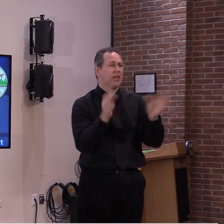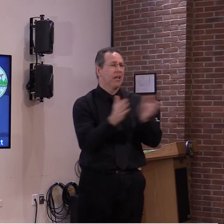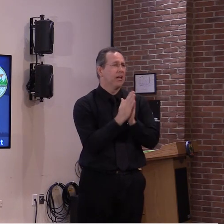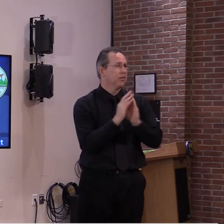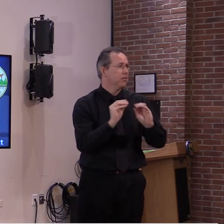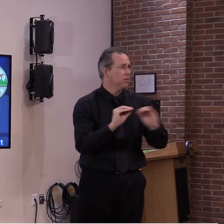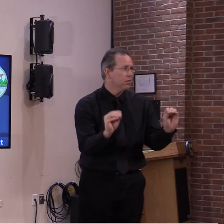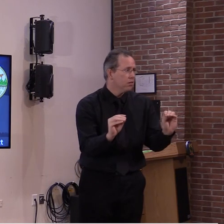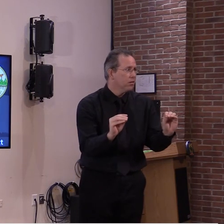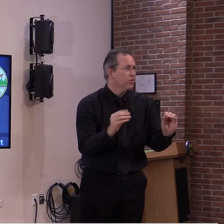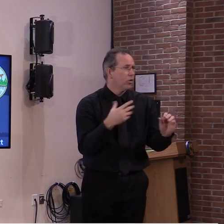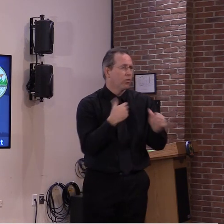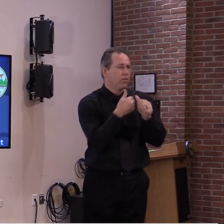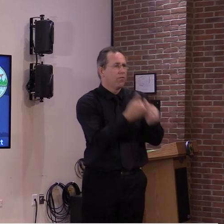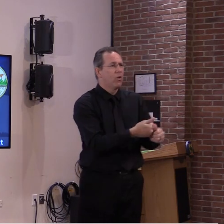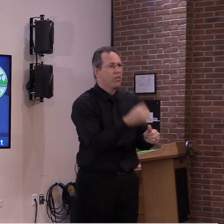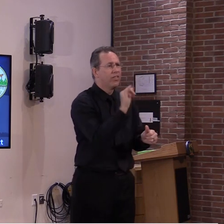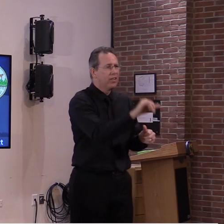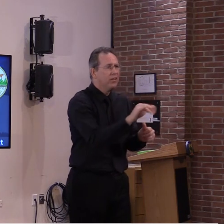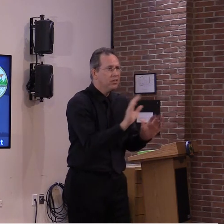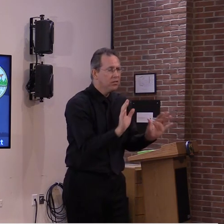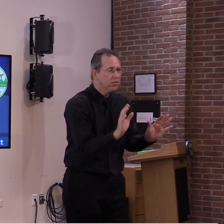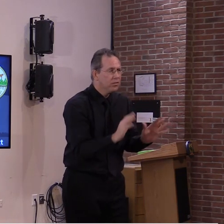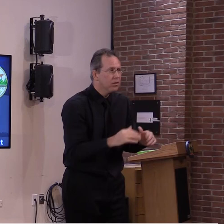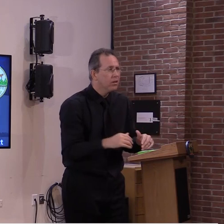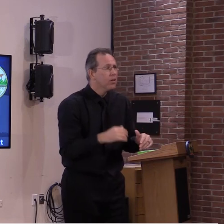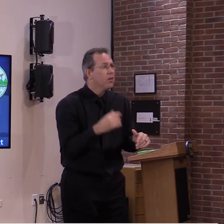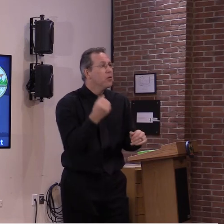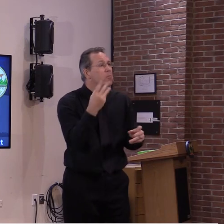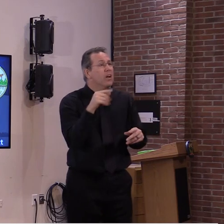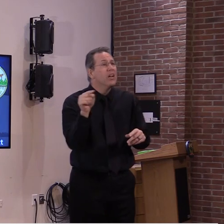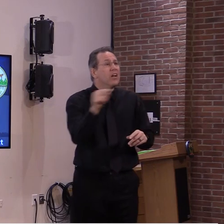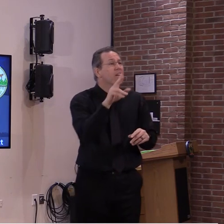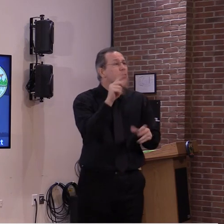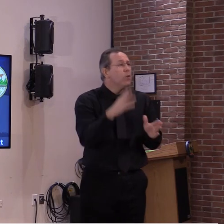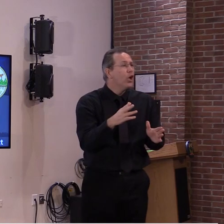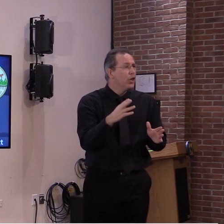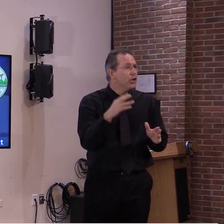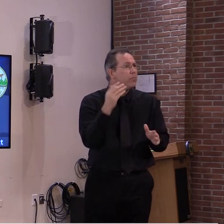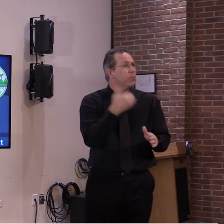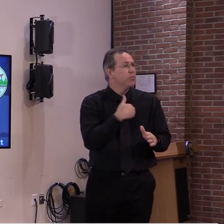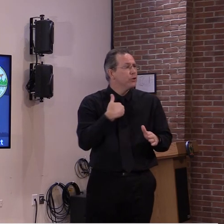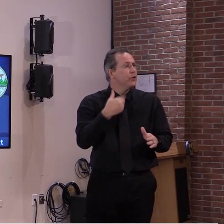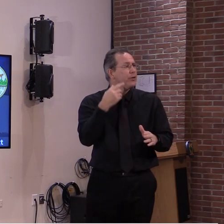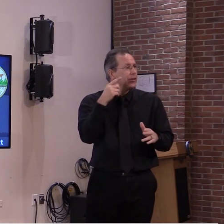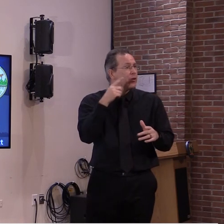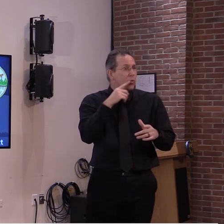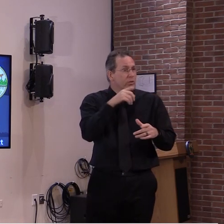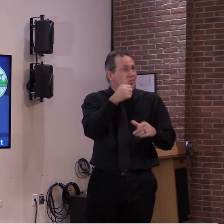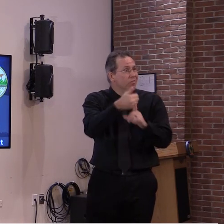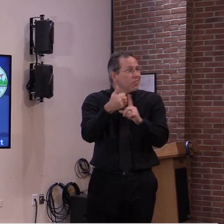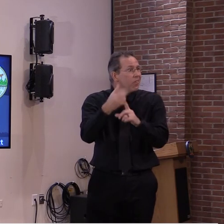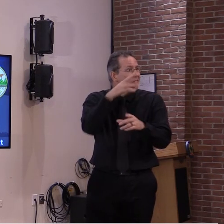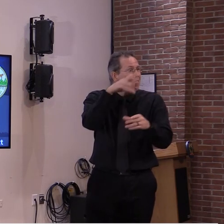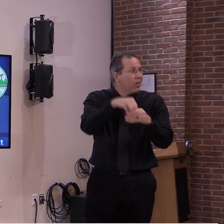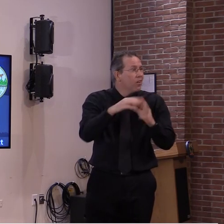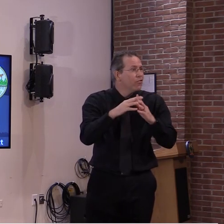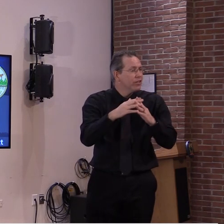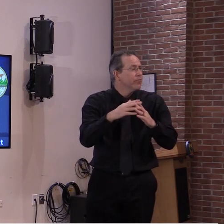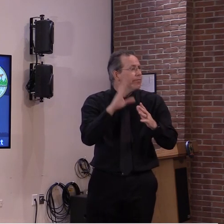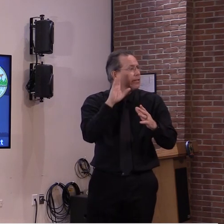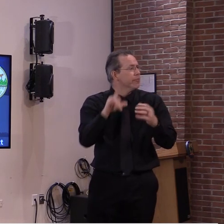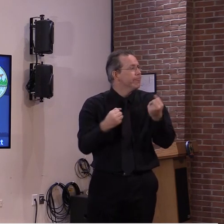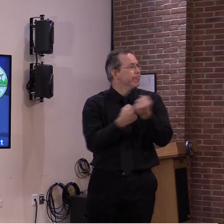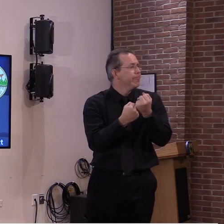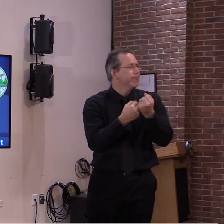many of the members of the Vermont community that are involved in wrestling, have encouraged them not to see the directive